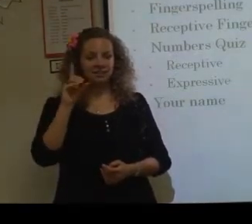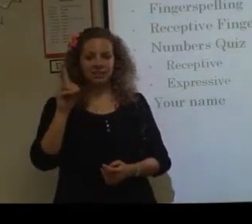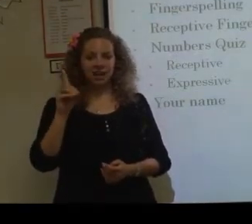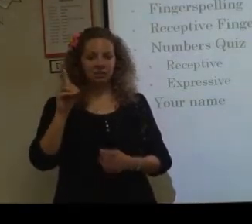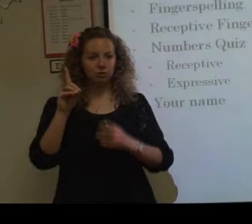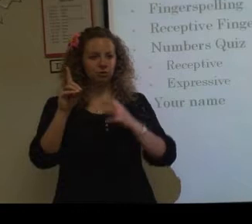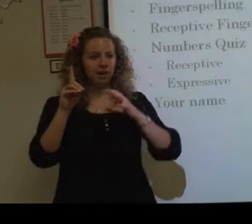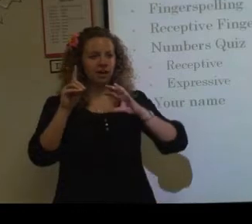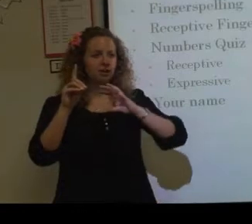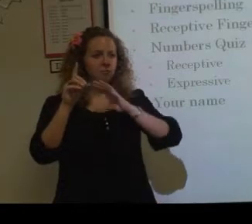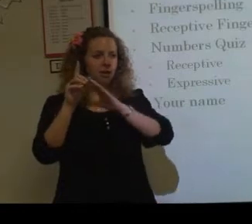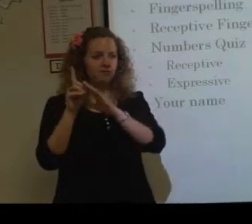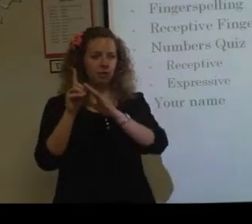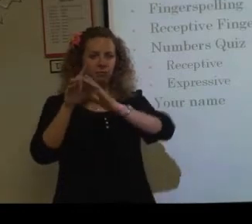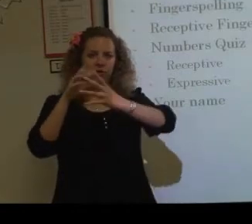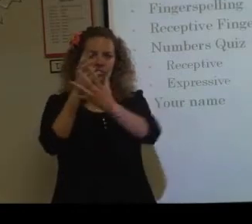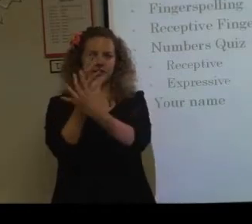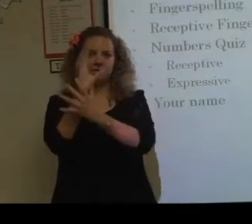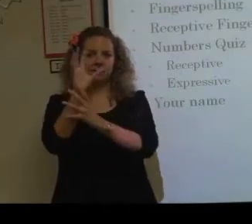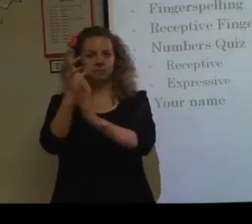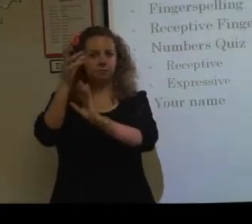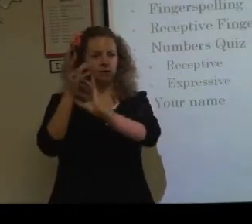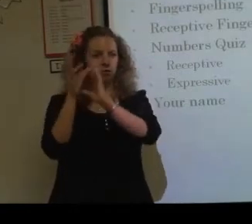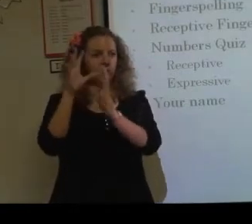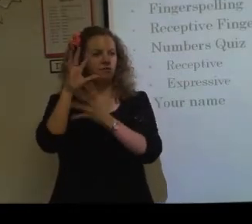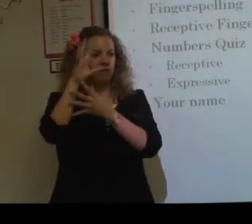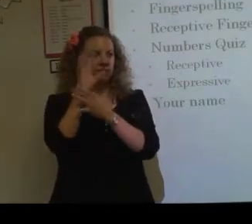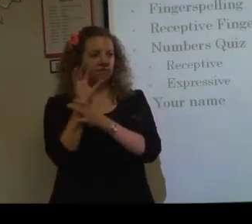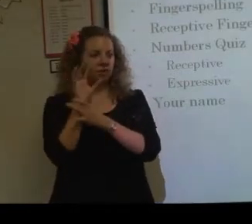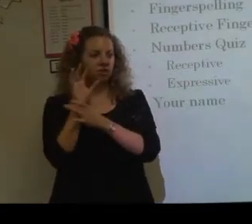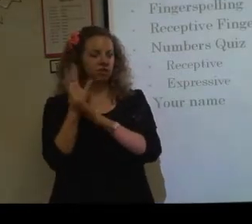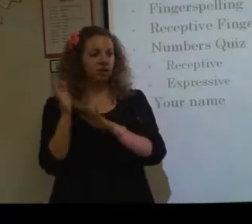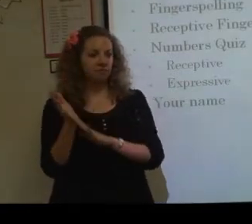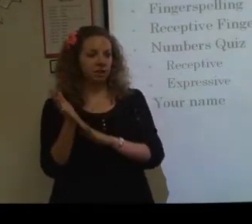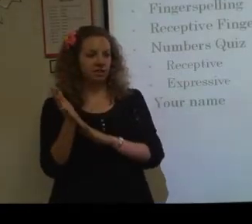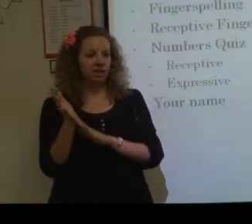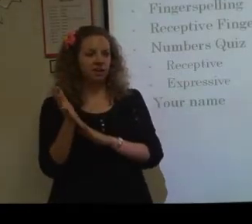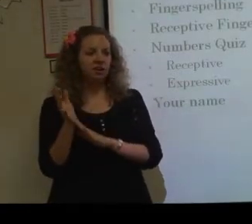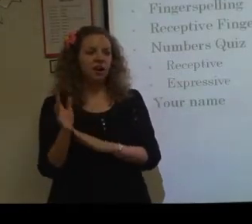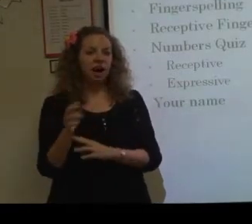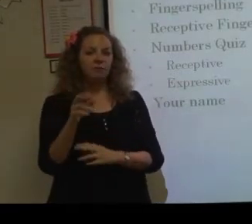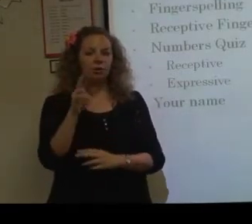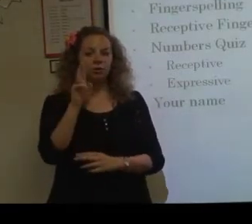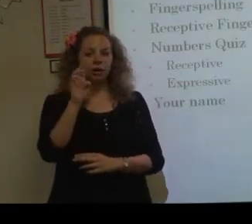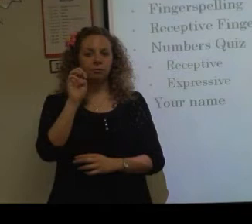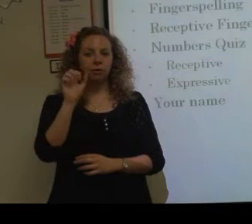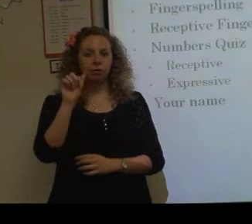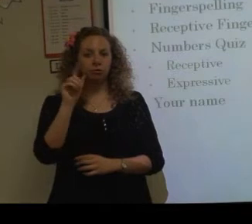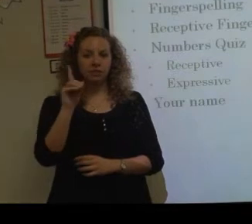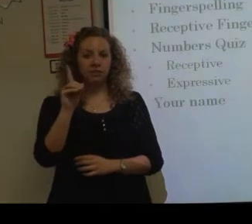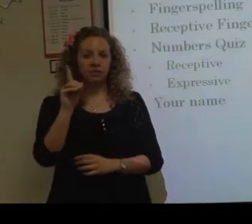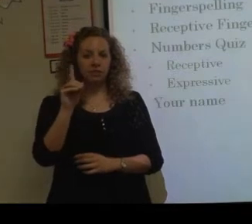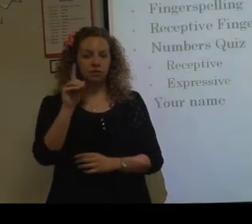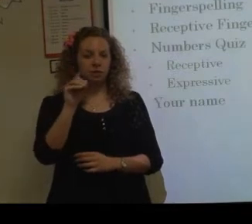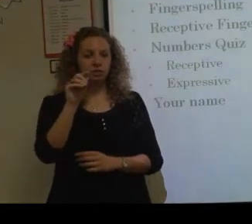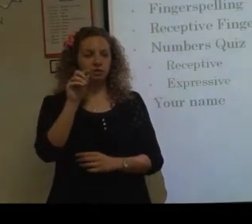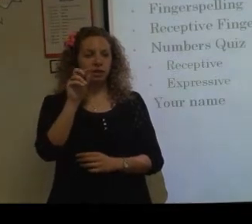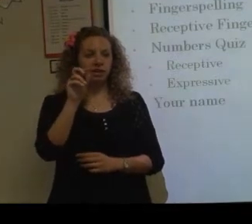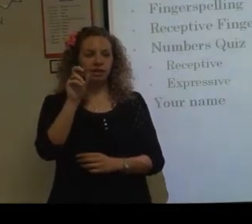R-E-A-D. I don't do like my formal, this is the picture perfect version of my letter. I would go through and I would go read. So I do like,